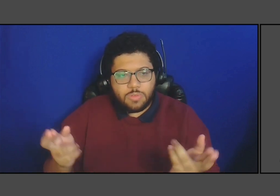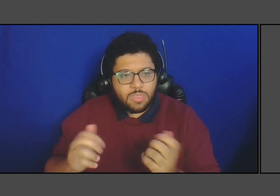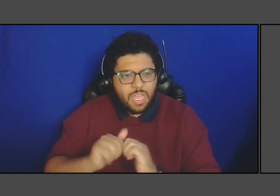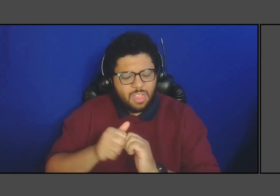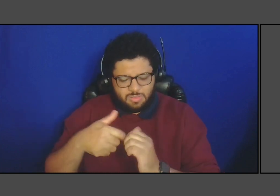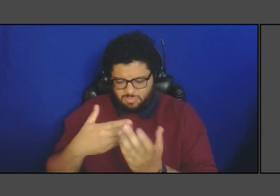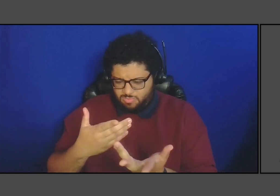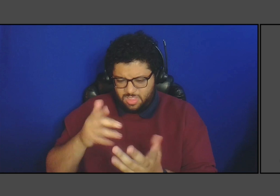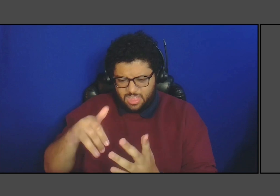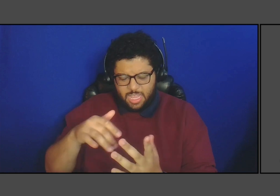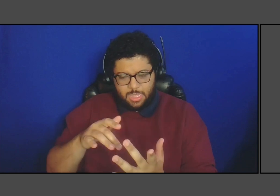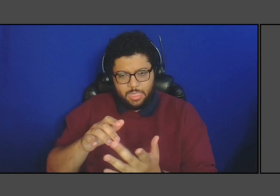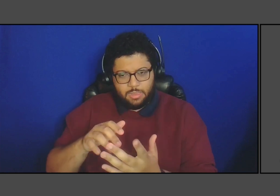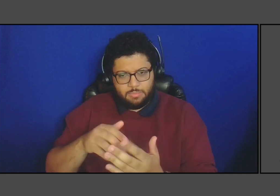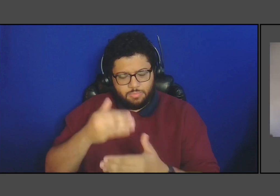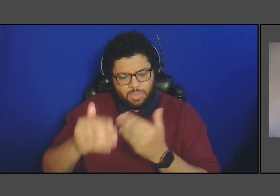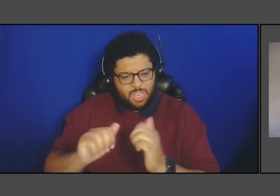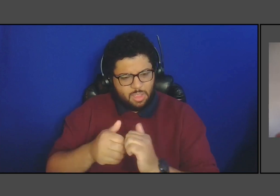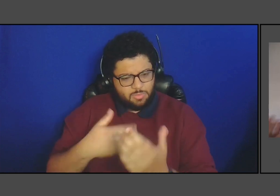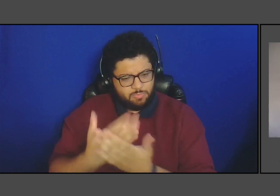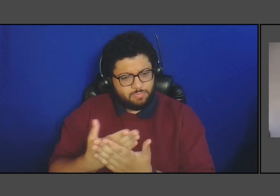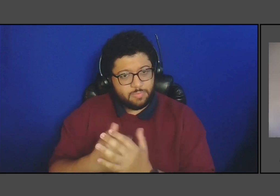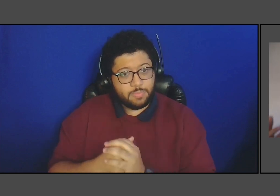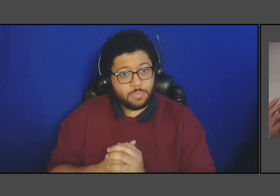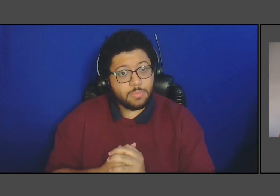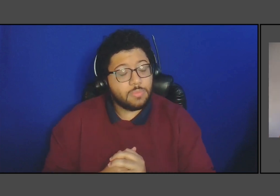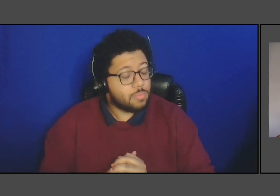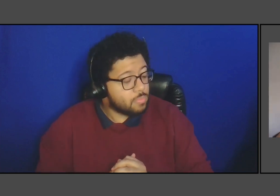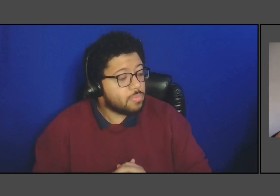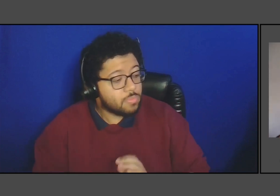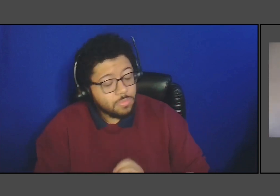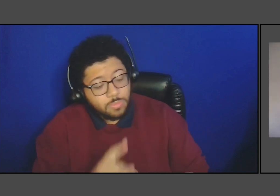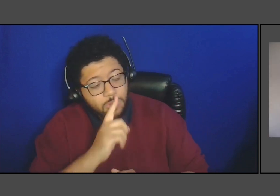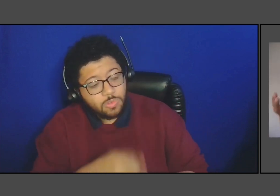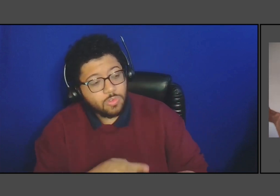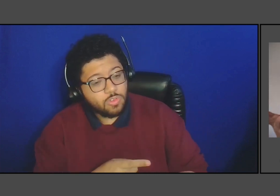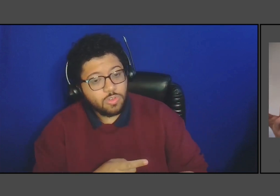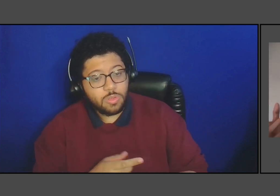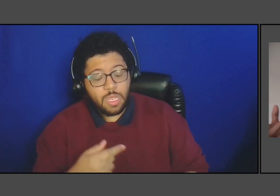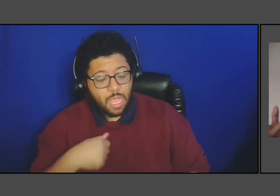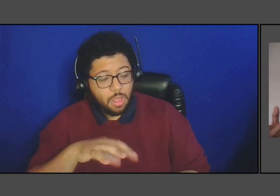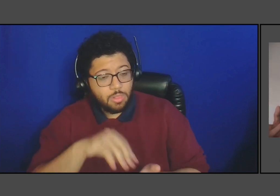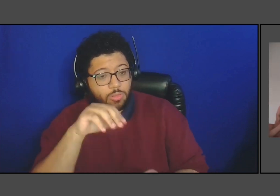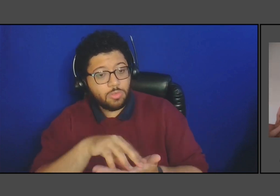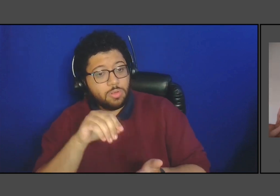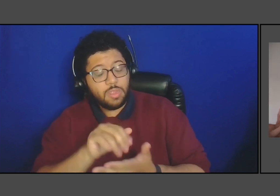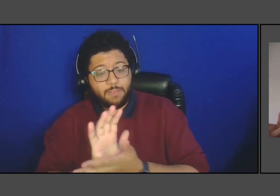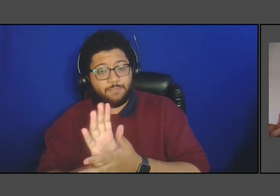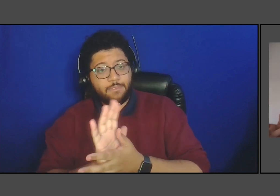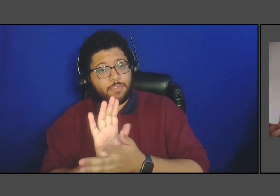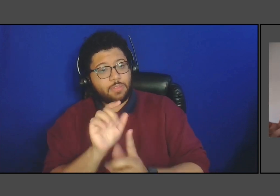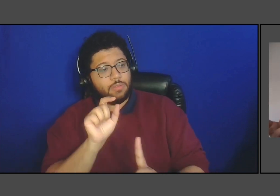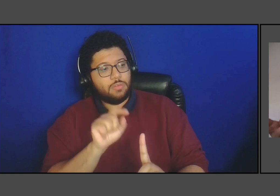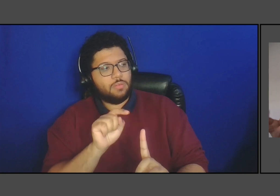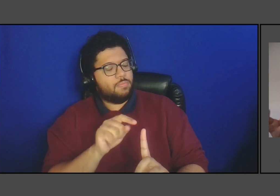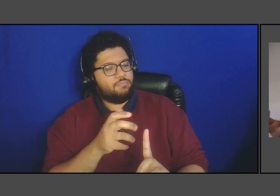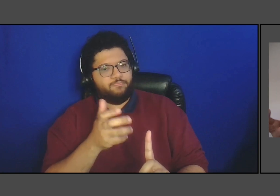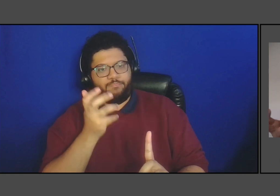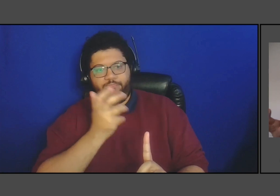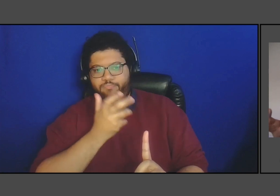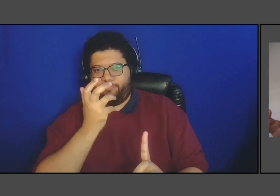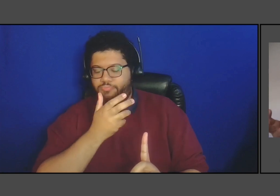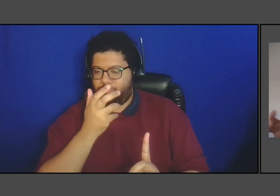So it's true. Film at the time when I was learning it was a very difficult